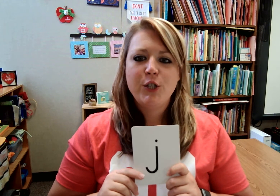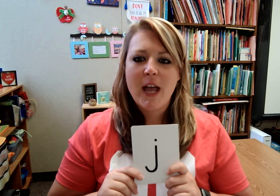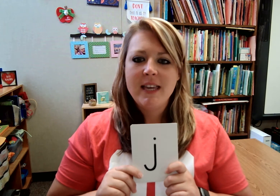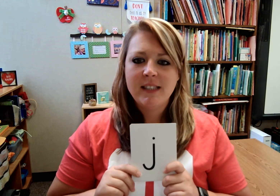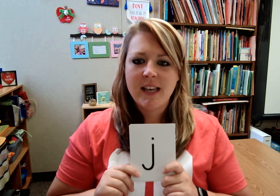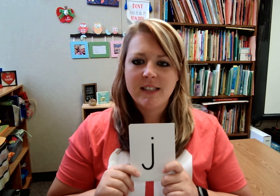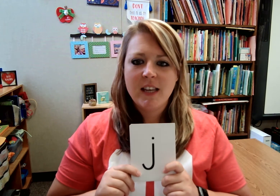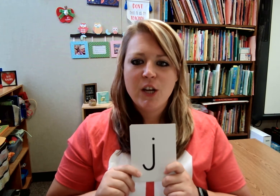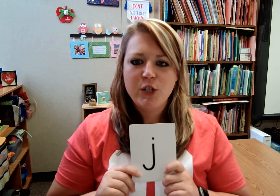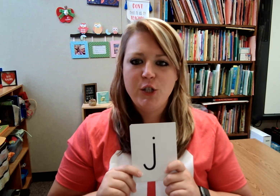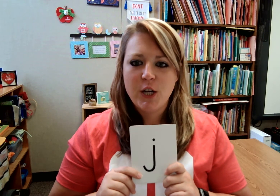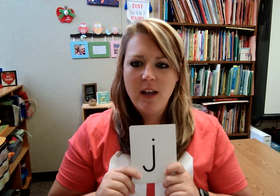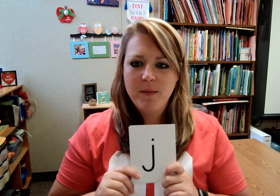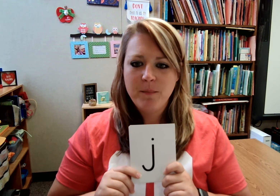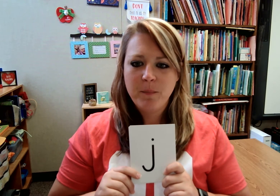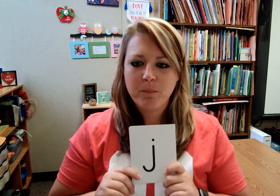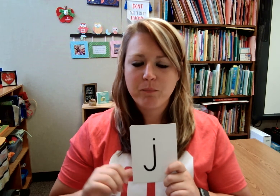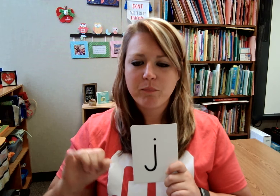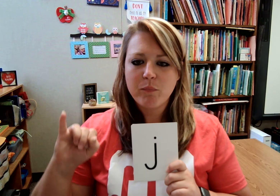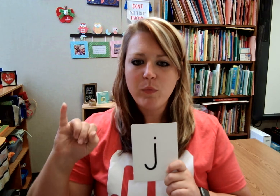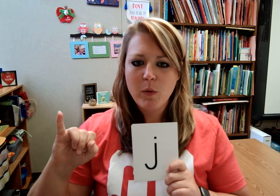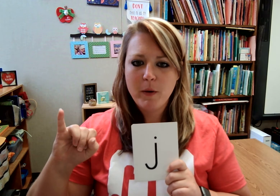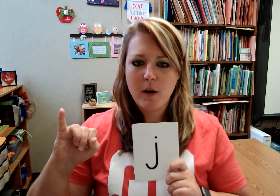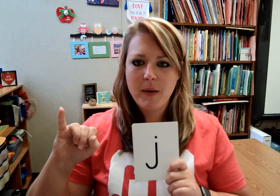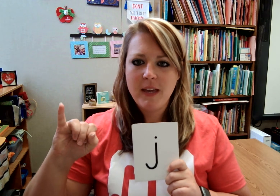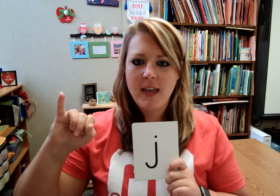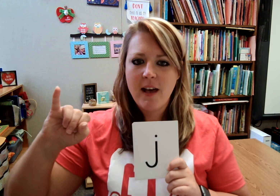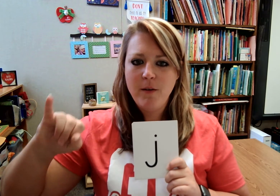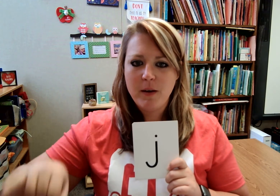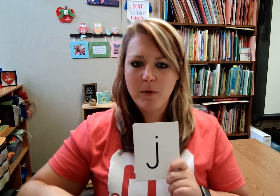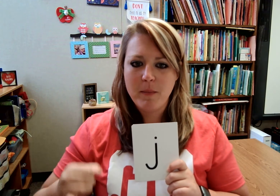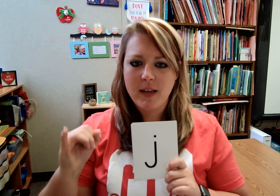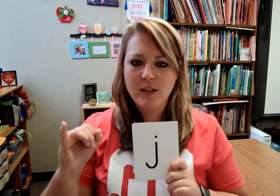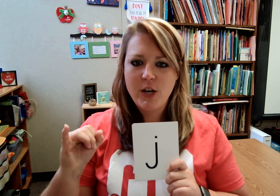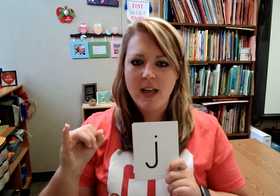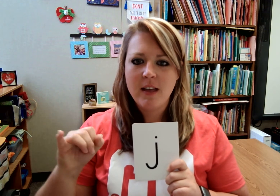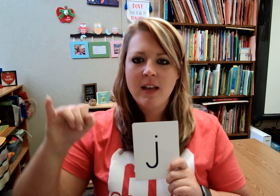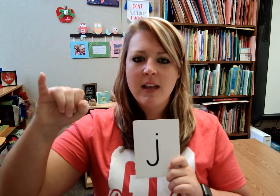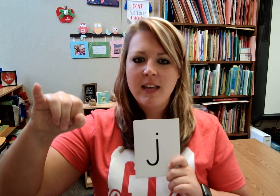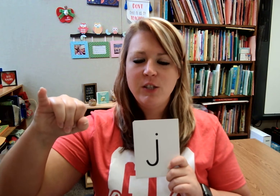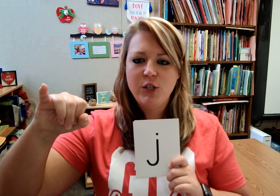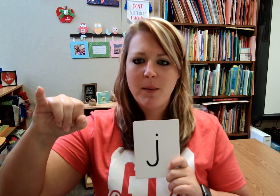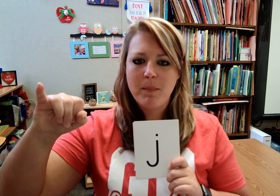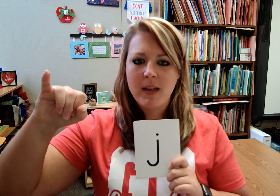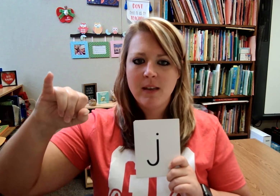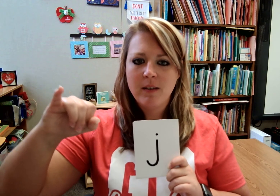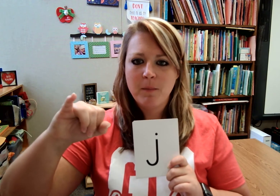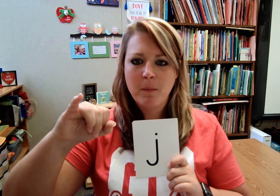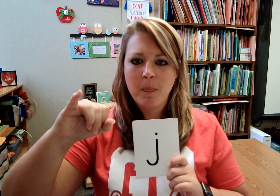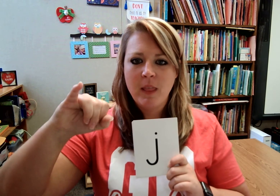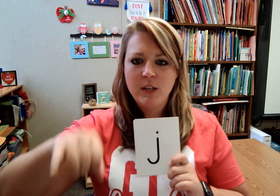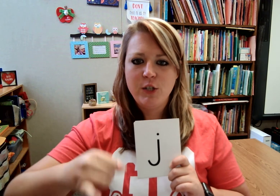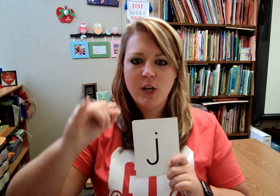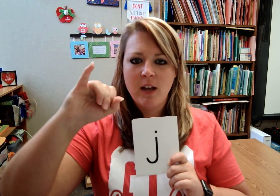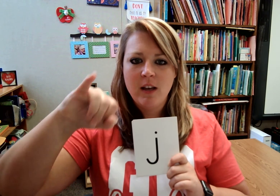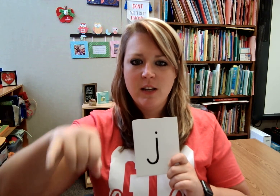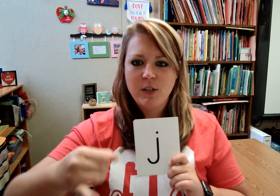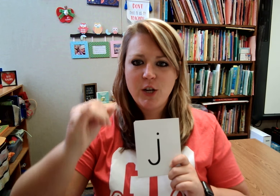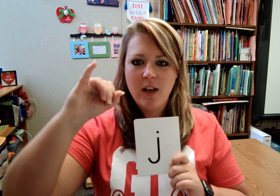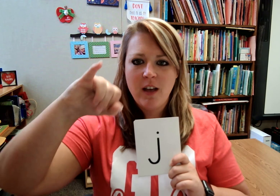J says J. Put our pinky out and we'll make a J. He's jumping. J, J,